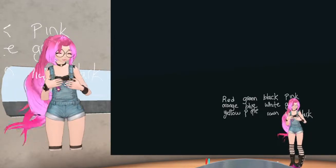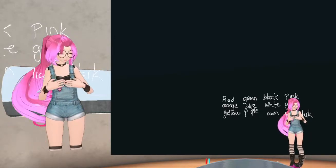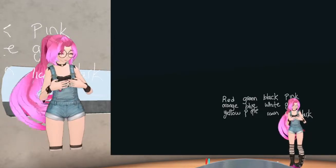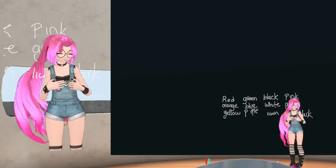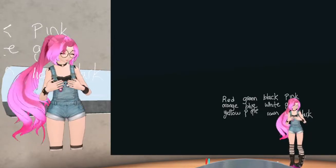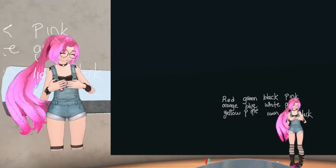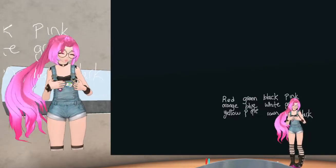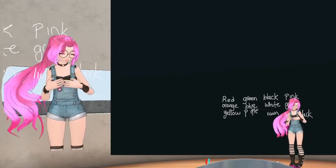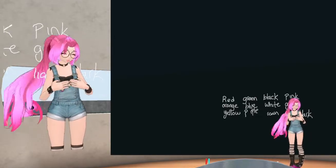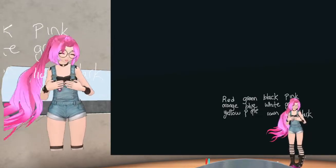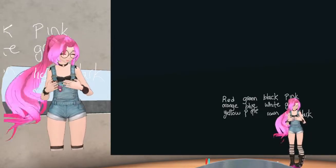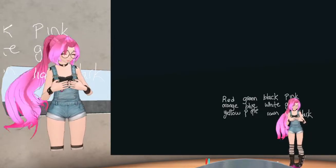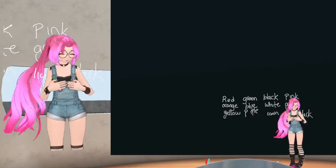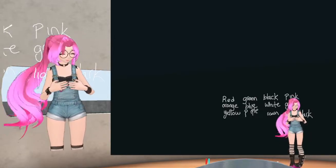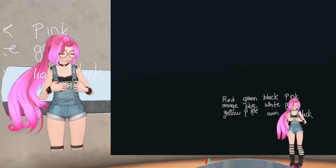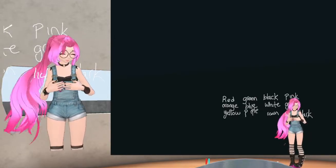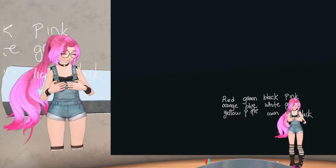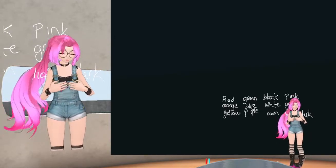whatever.